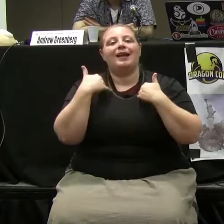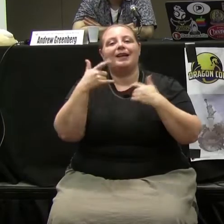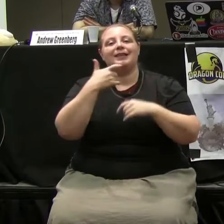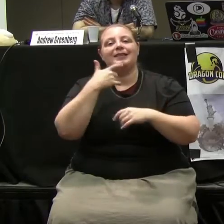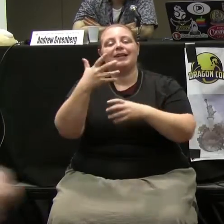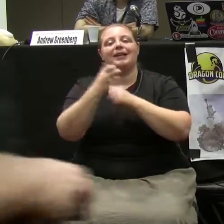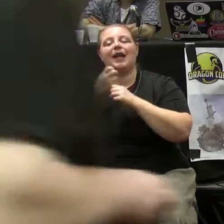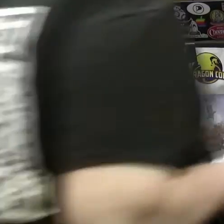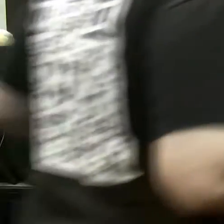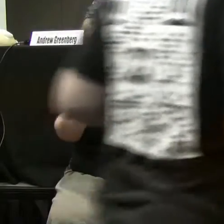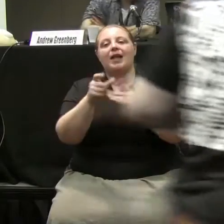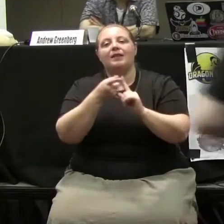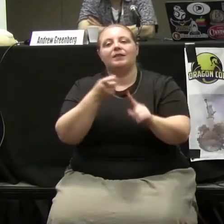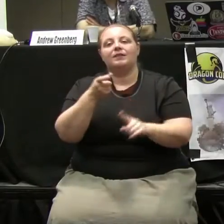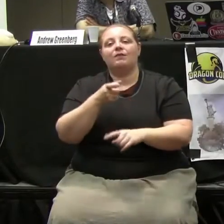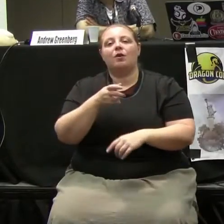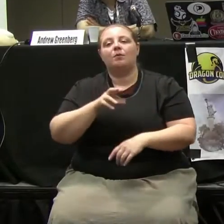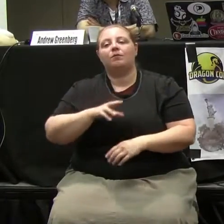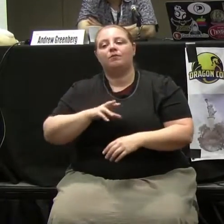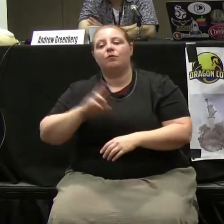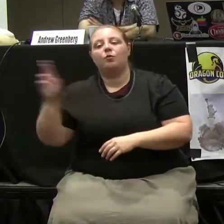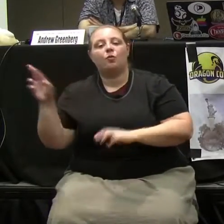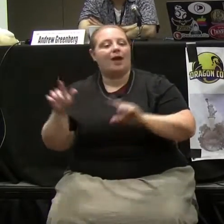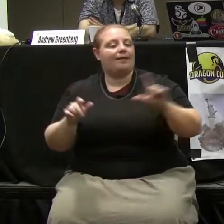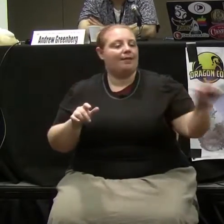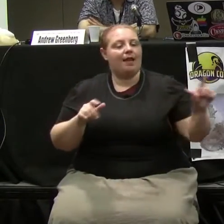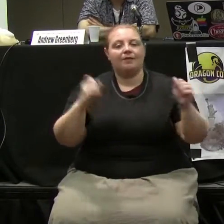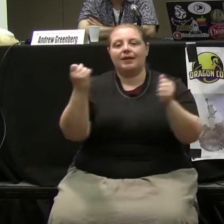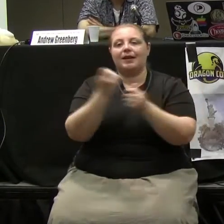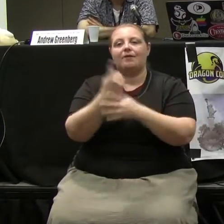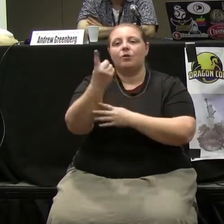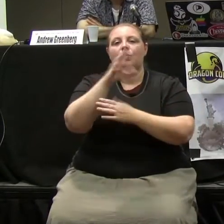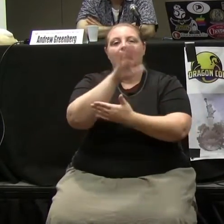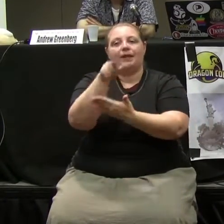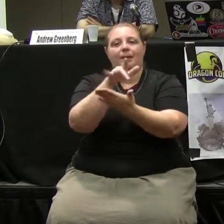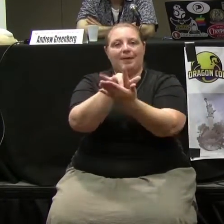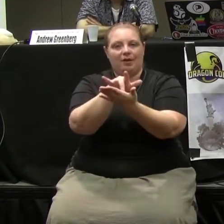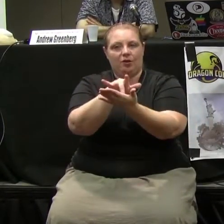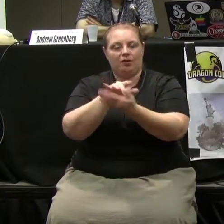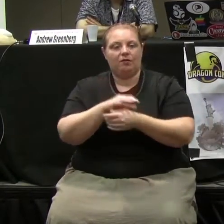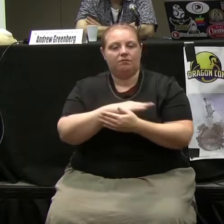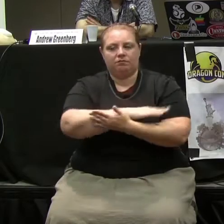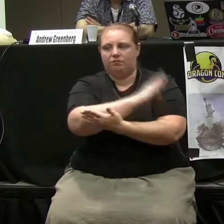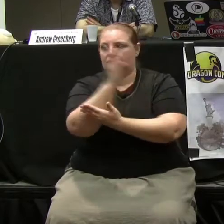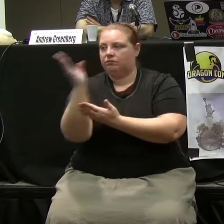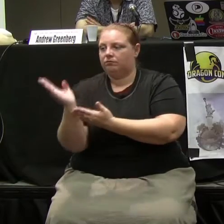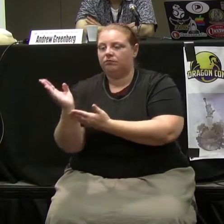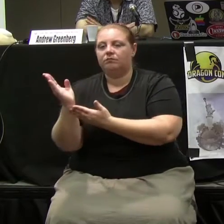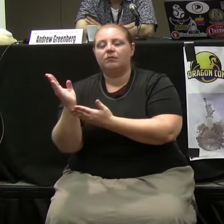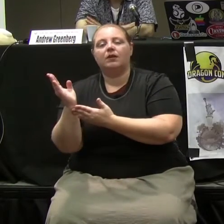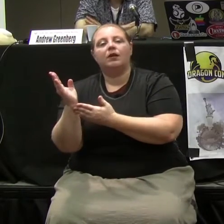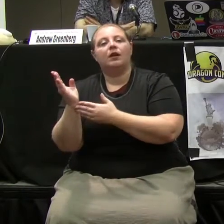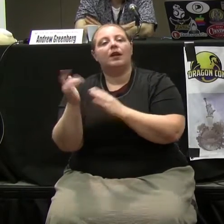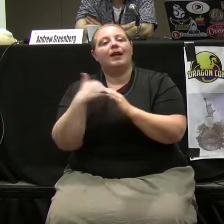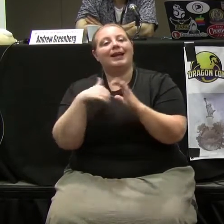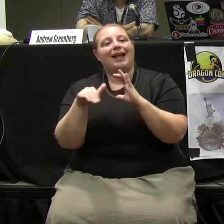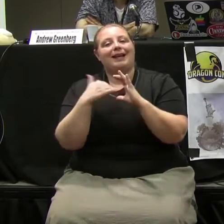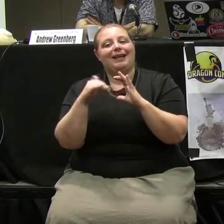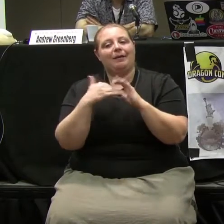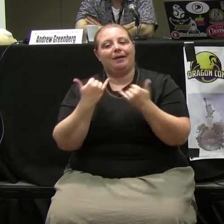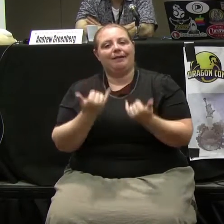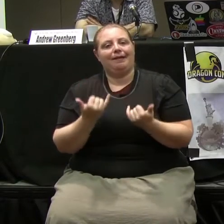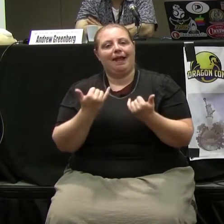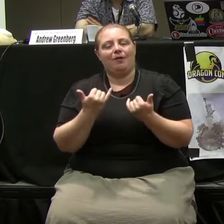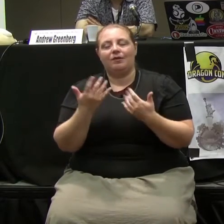He got mailings from the farthest right, the farthest left, and everybody in between. And I get those on my email now whether I want them or not, and they're